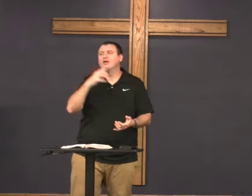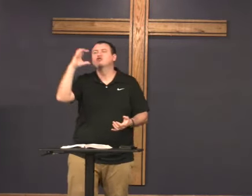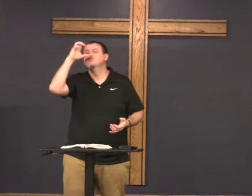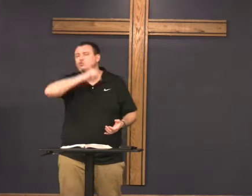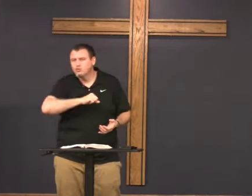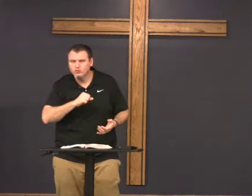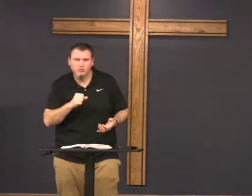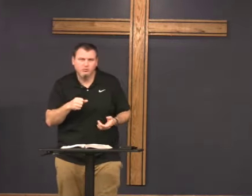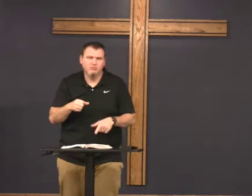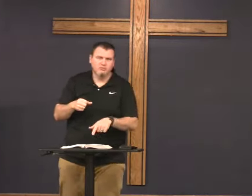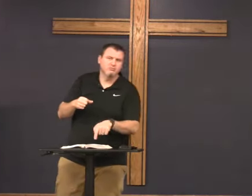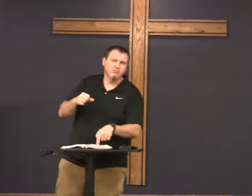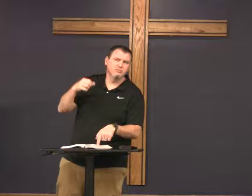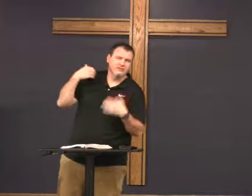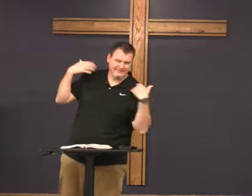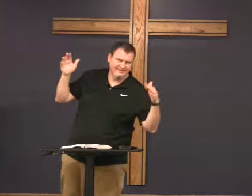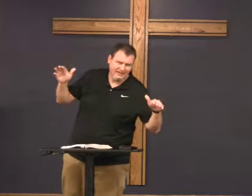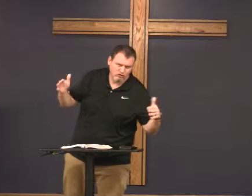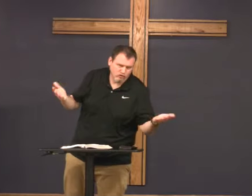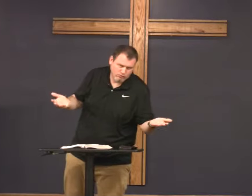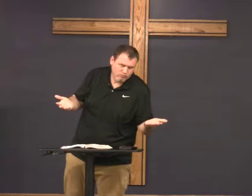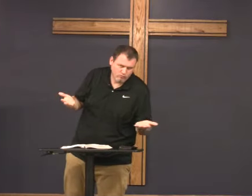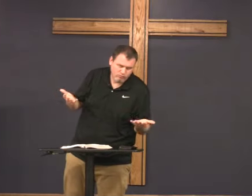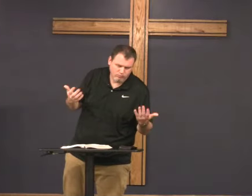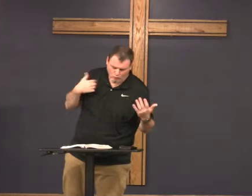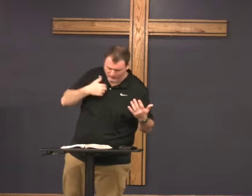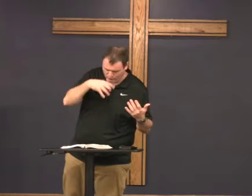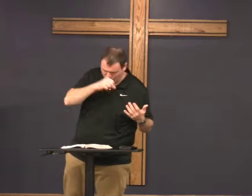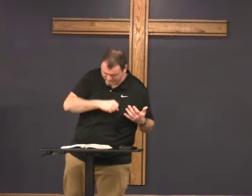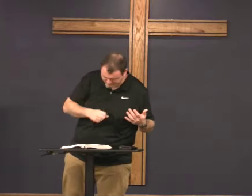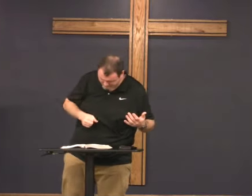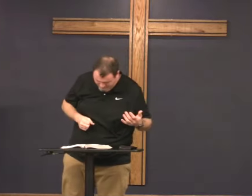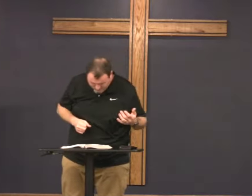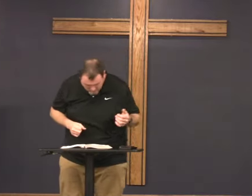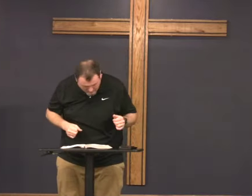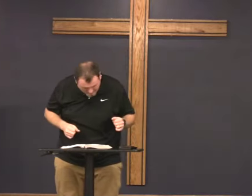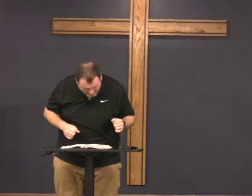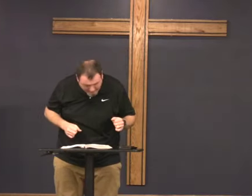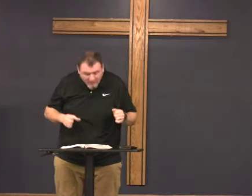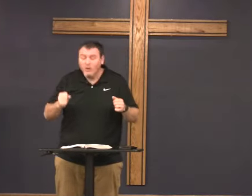Well, it's very much the same. We assume he.